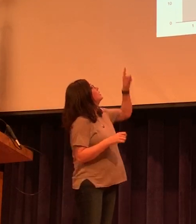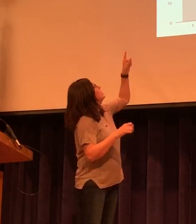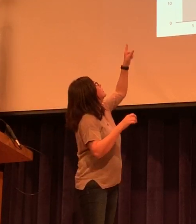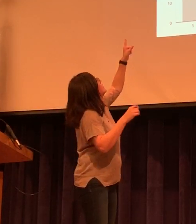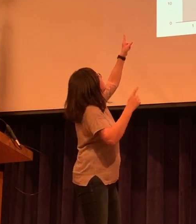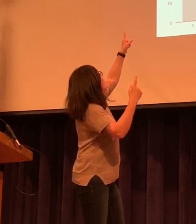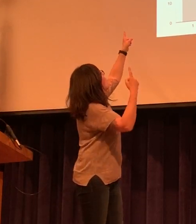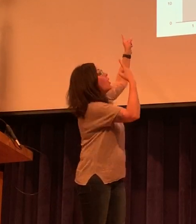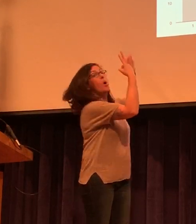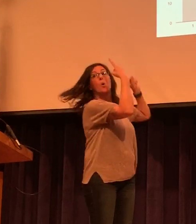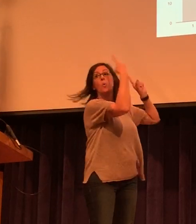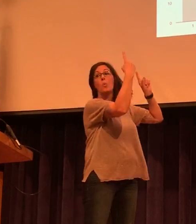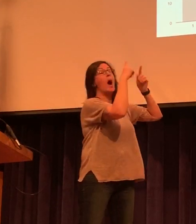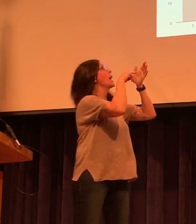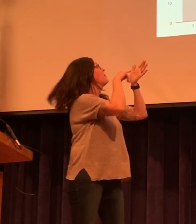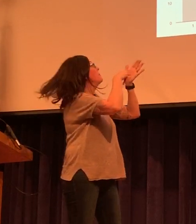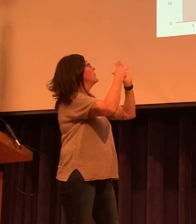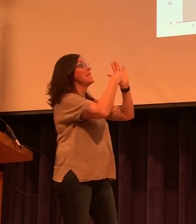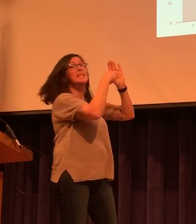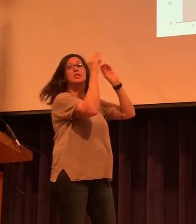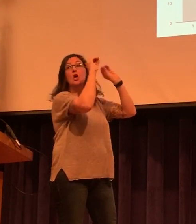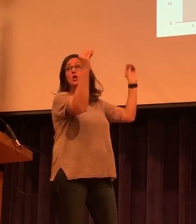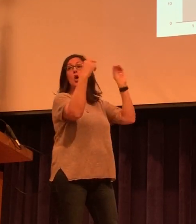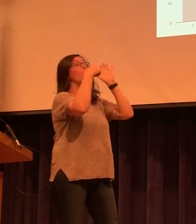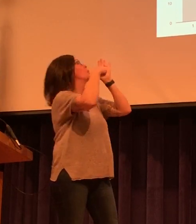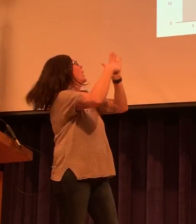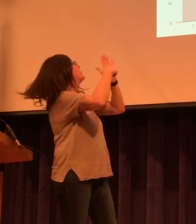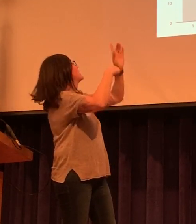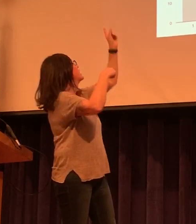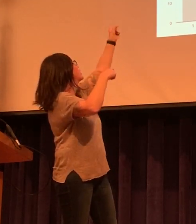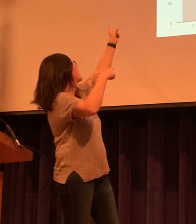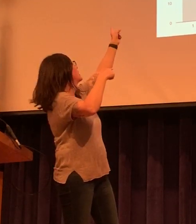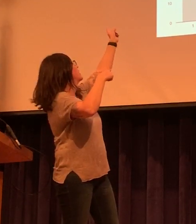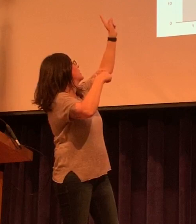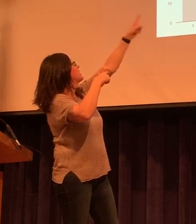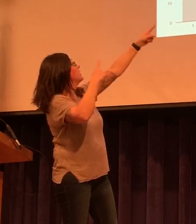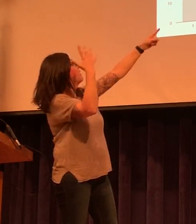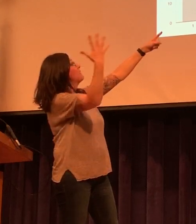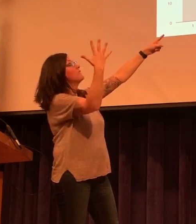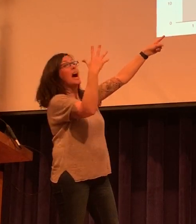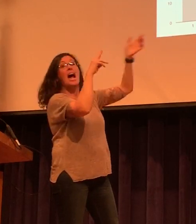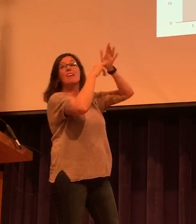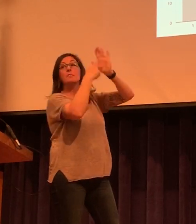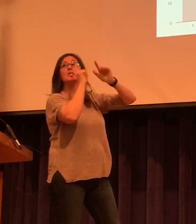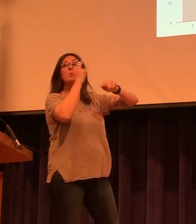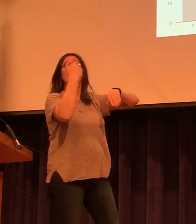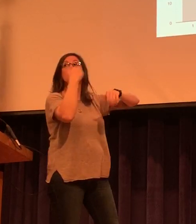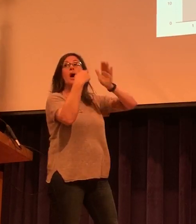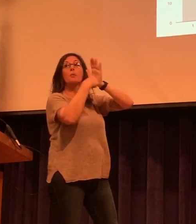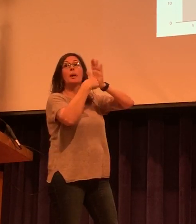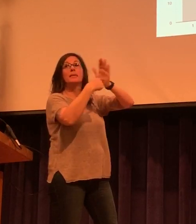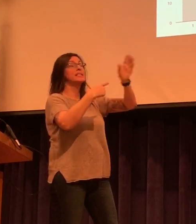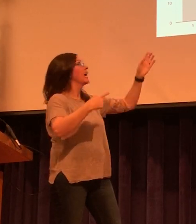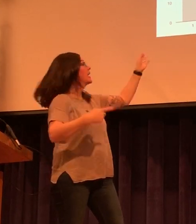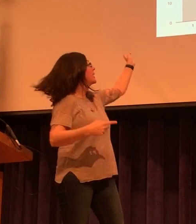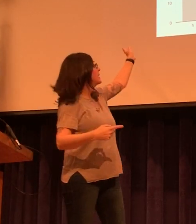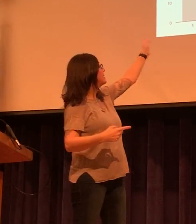asked respondents on the Google form to think about representation in the literature. The question was, in general,